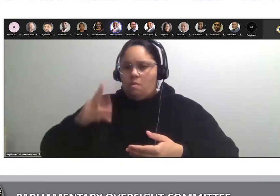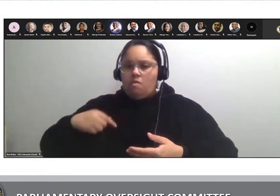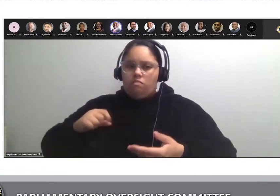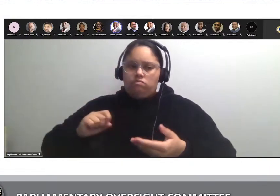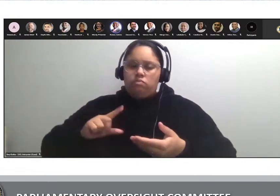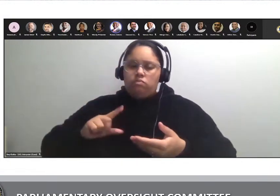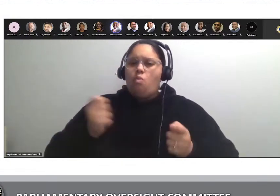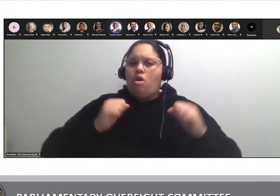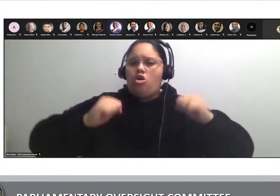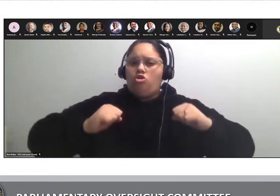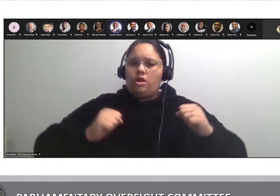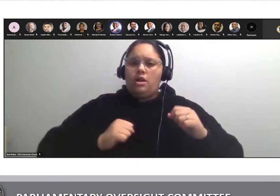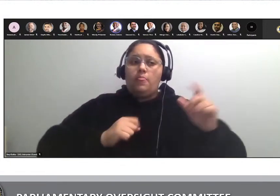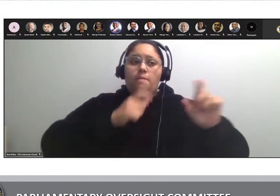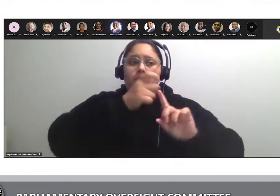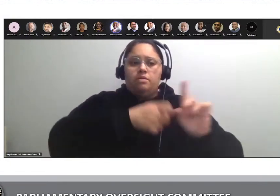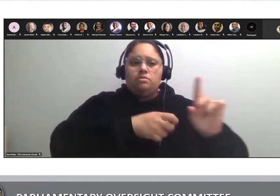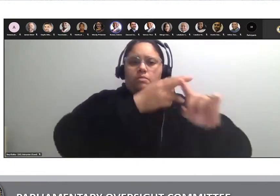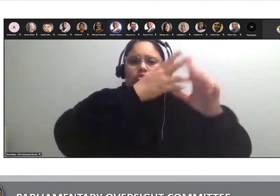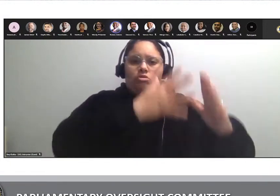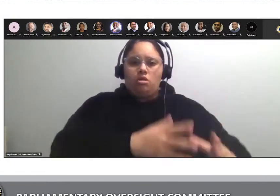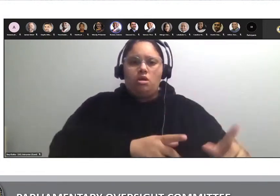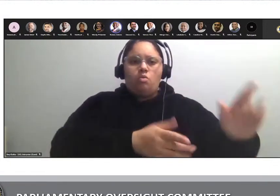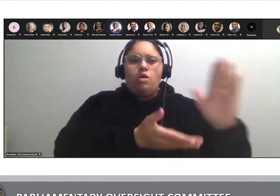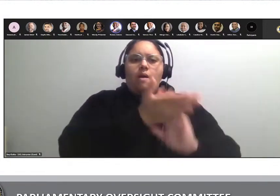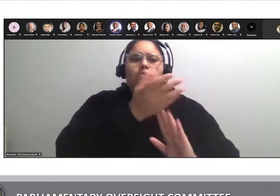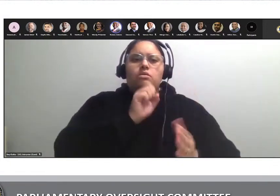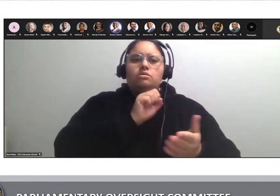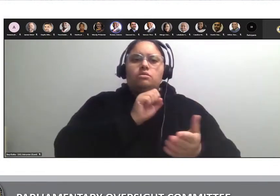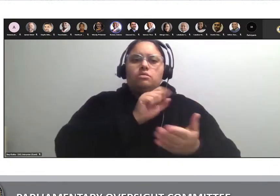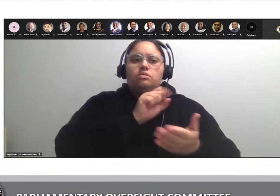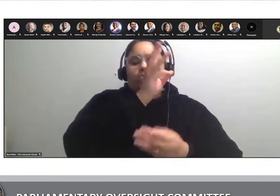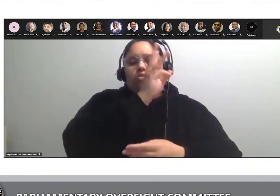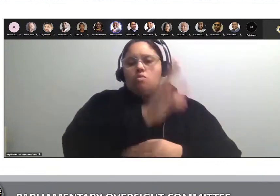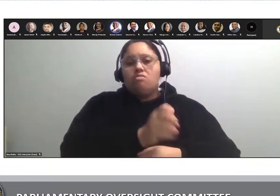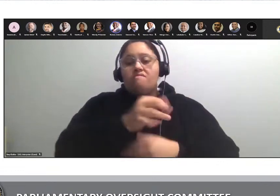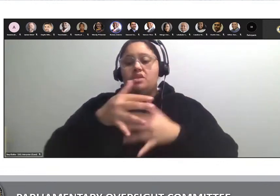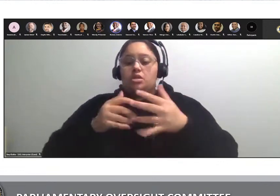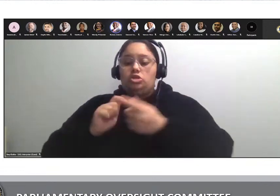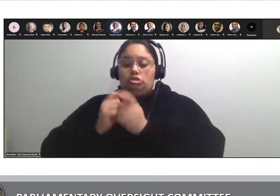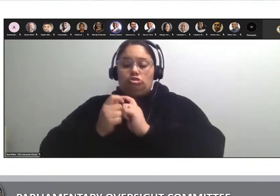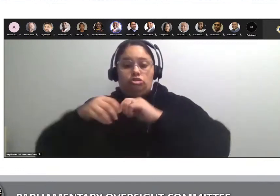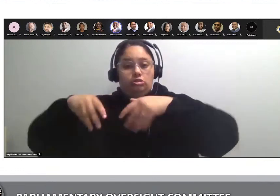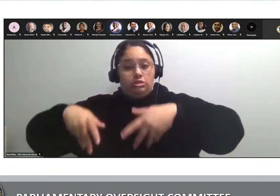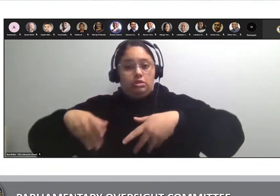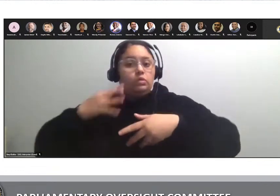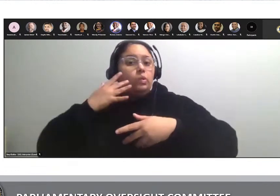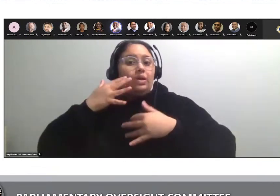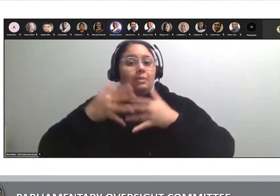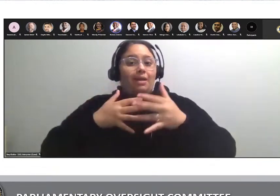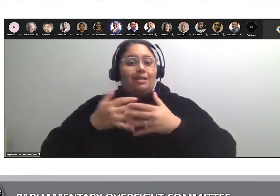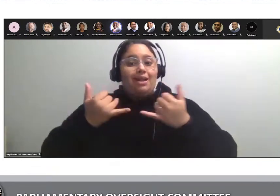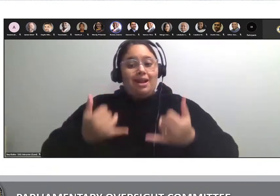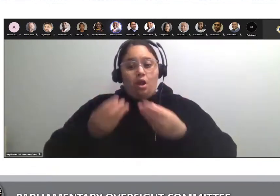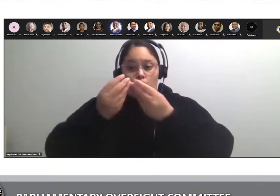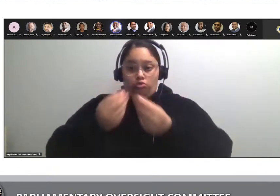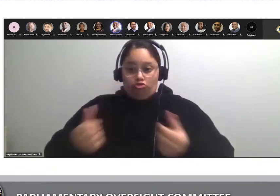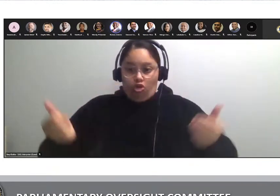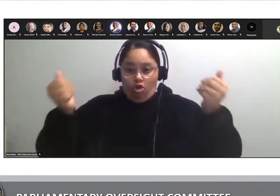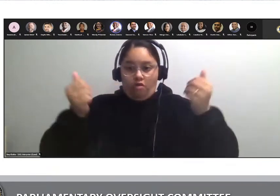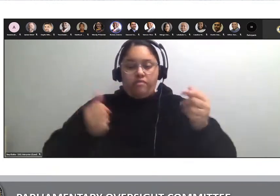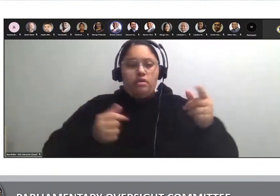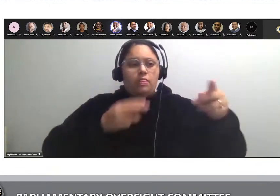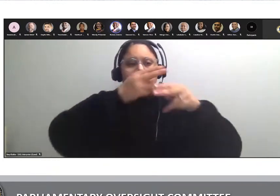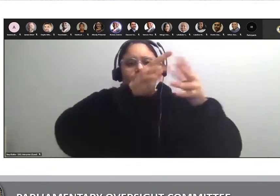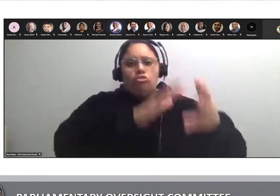will all agree that the petitioner would also then need to be updated as to that change, so that when the matter is resolved, the petitioner